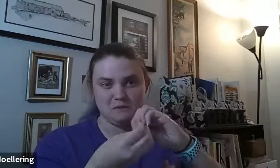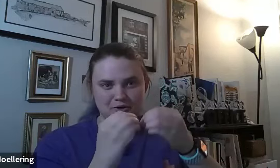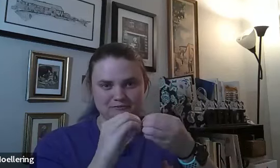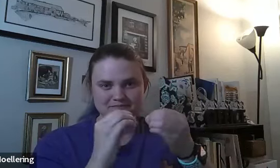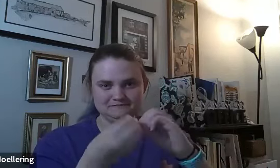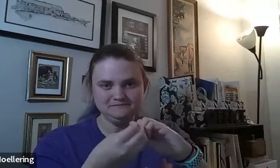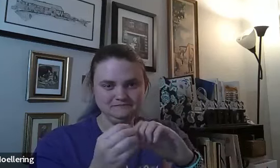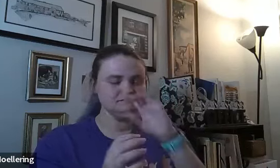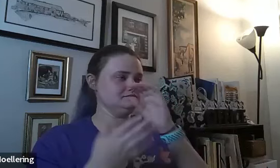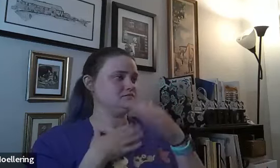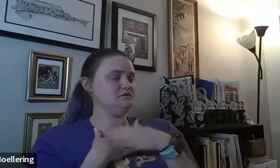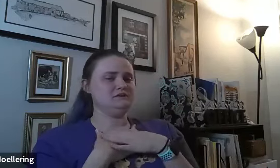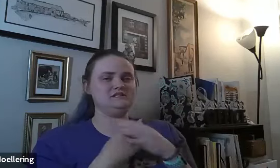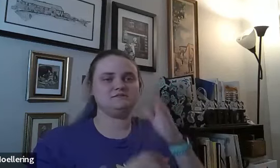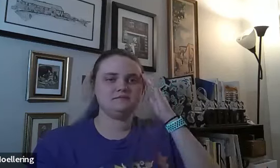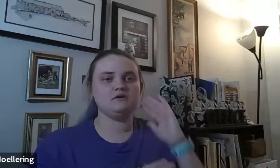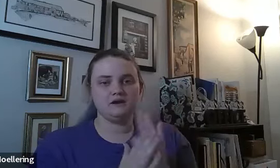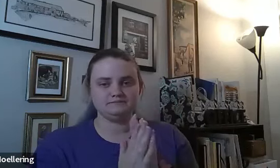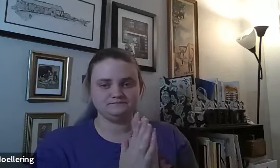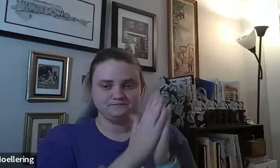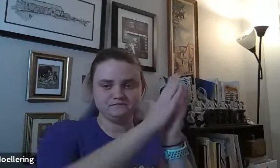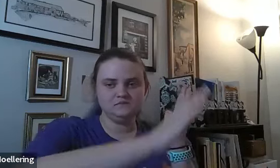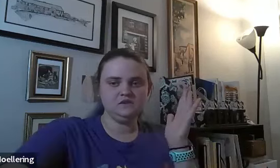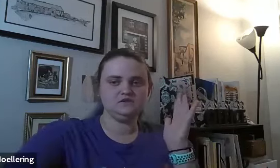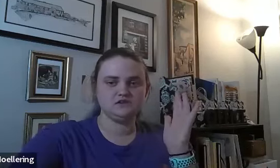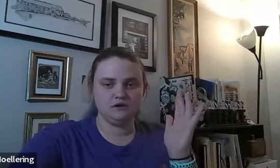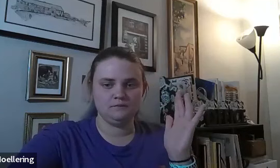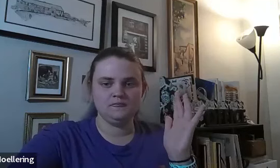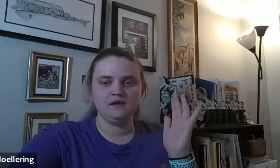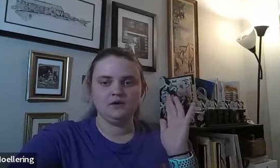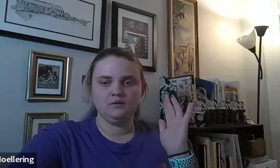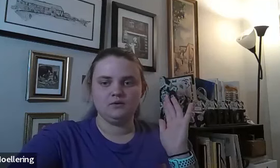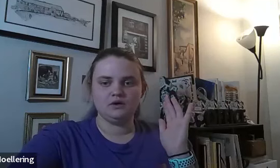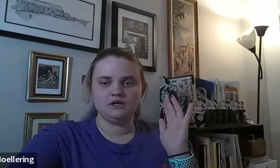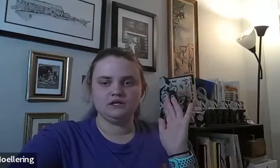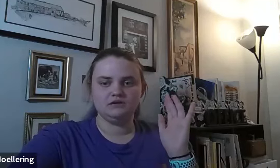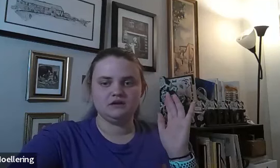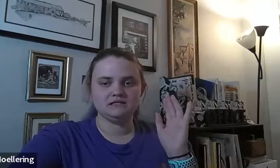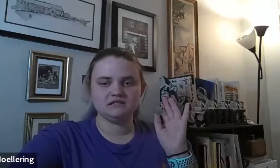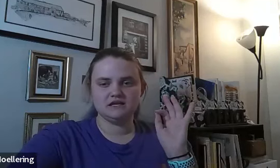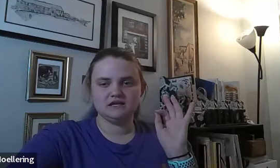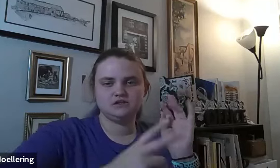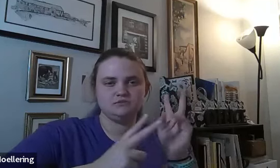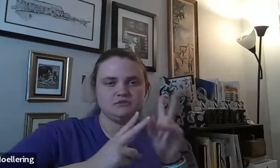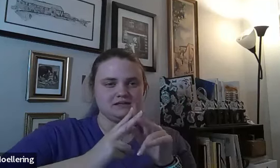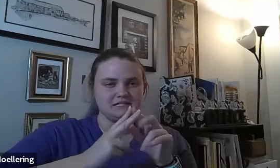number. Oh, excuse me. Okay. So would you guys like to